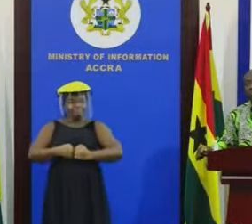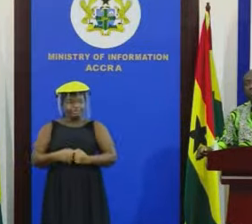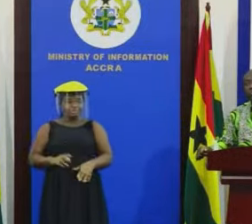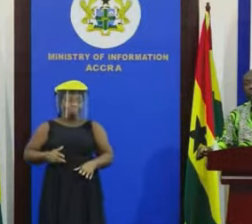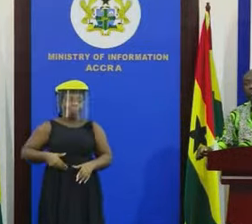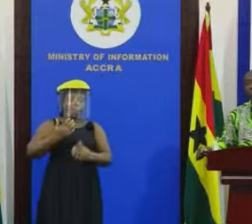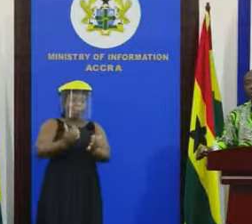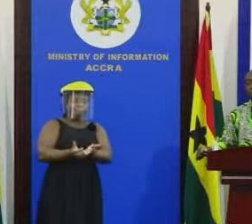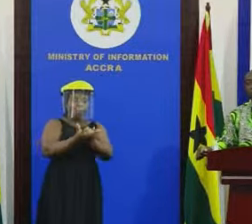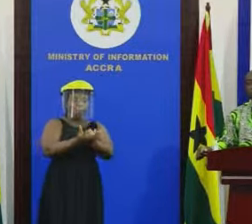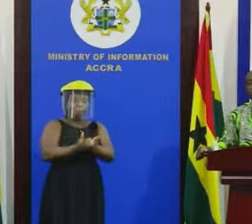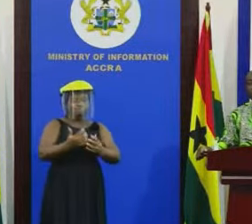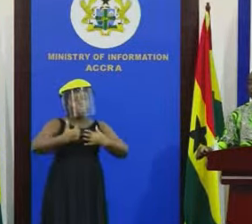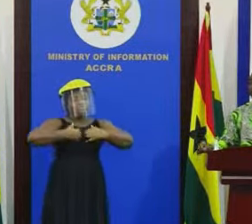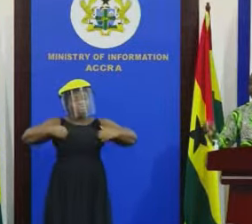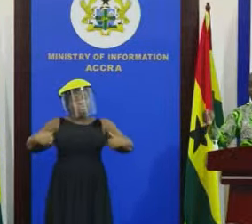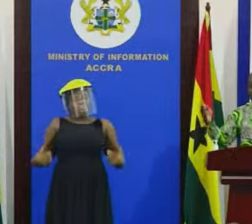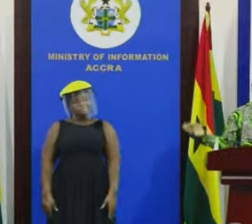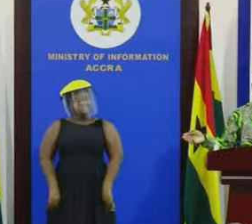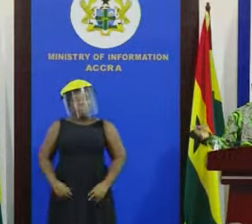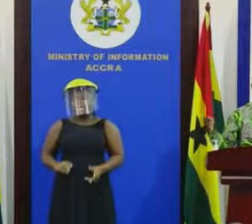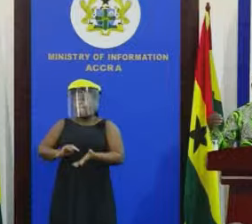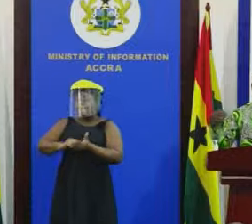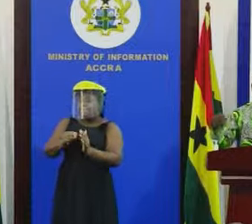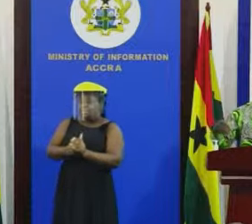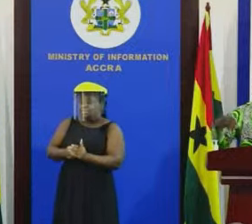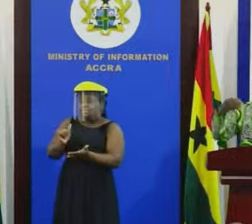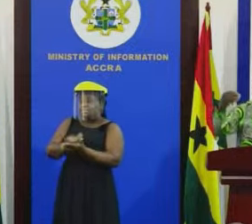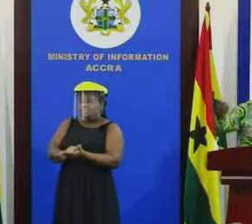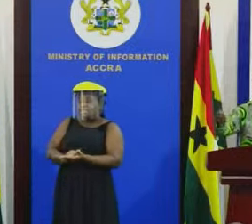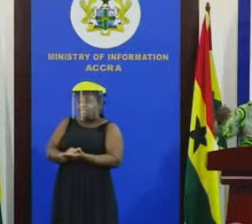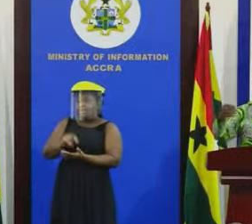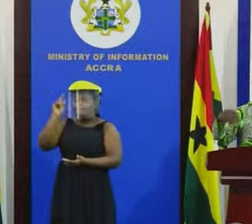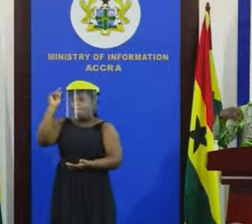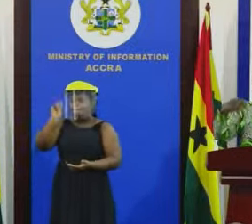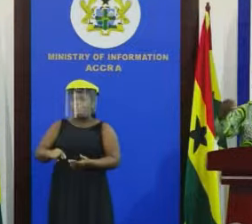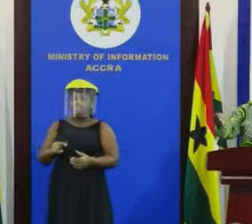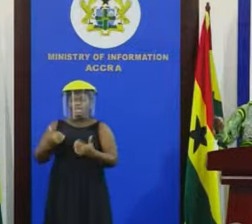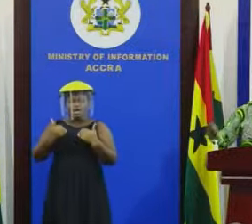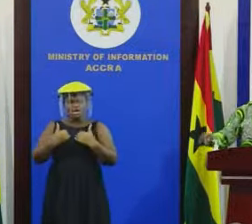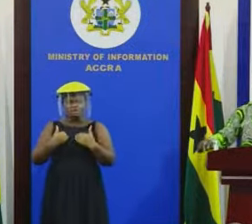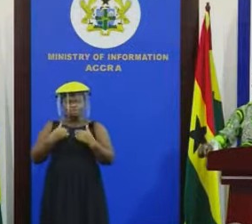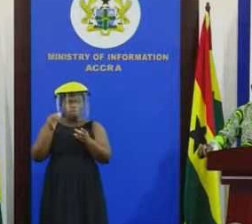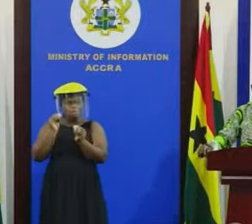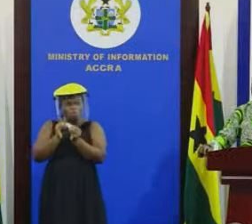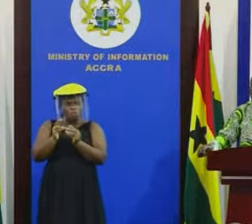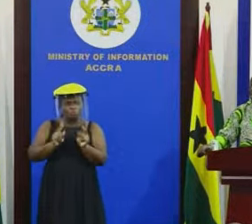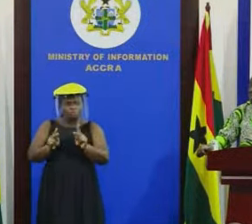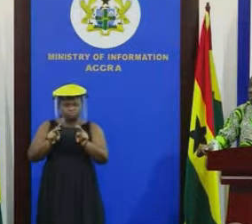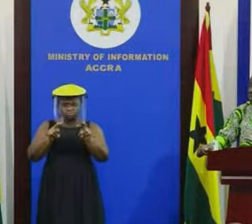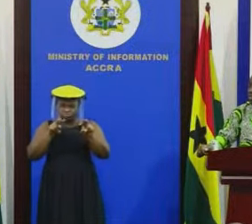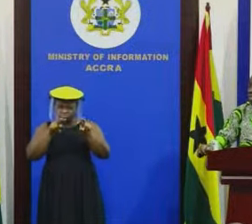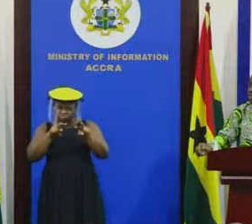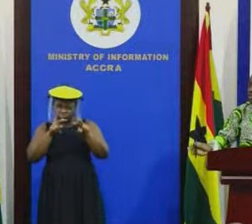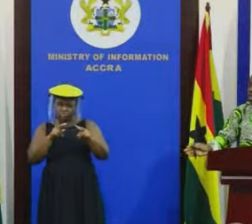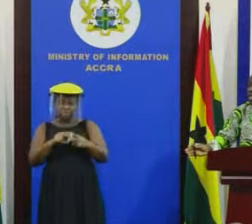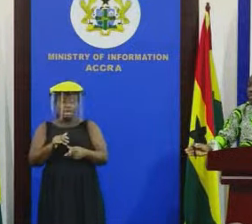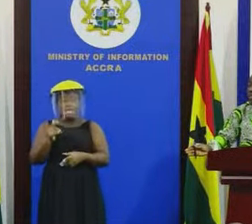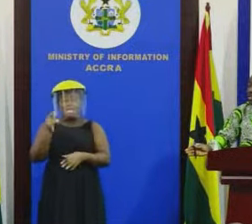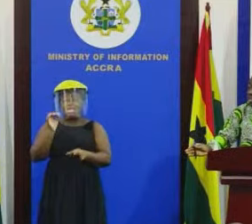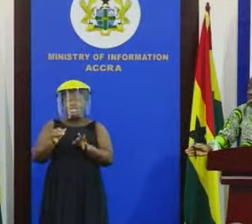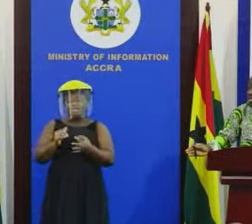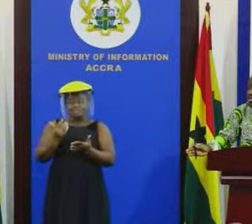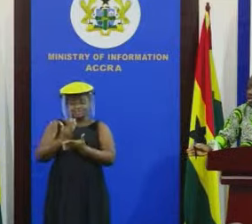them. Then I guess the feedback is that we need to step up surveillance on some of these boats. Elsewhere